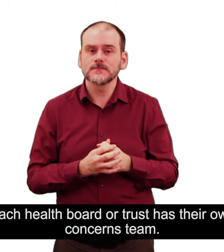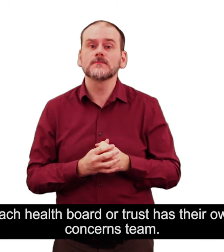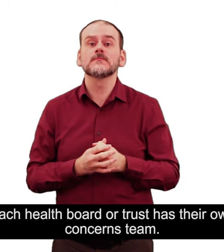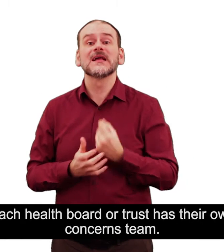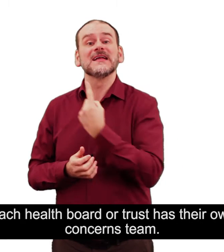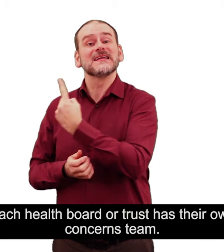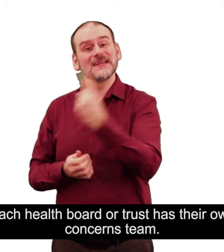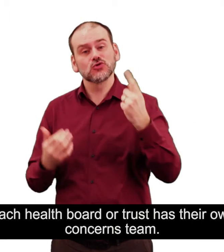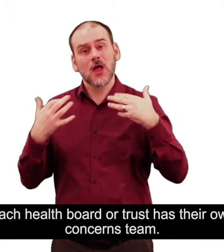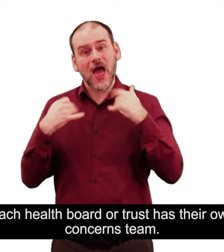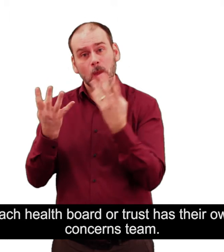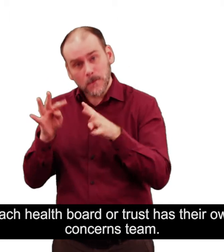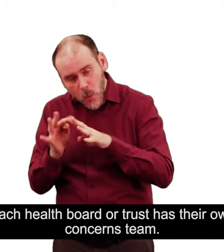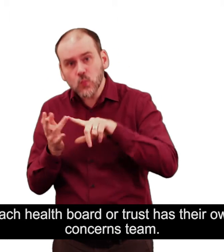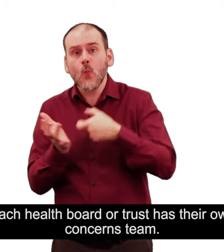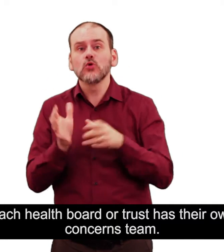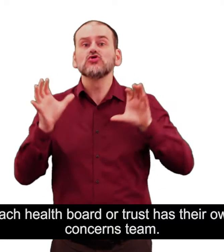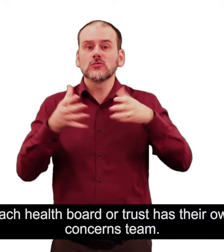Each Health Board or Trust has their own concerns team.